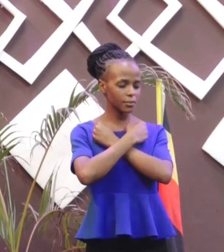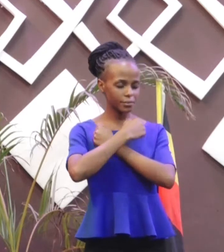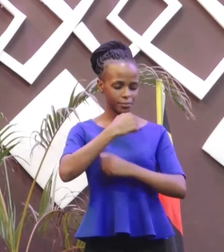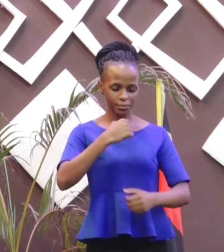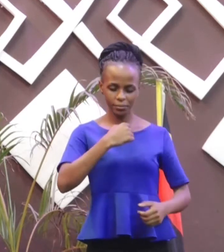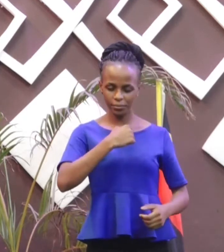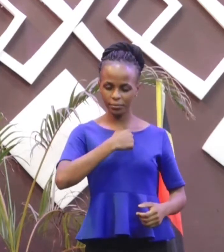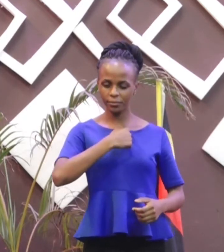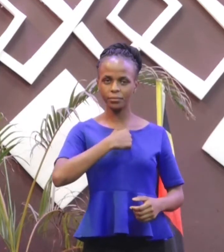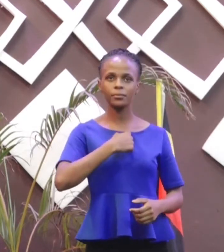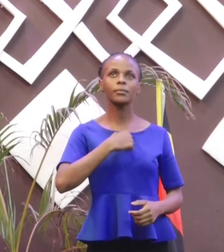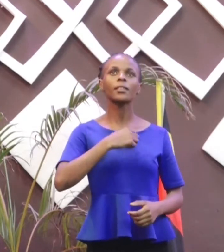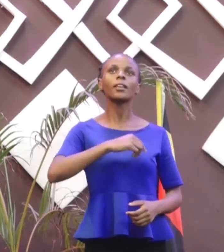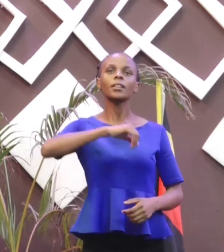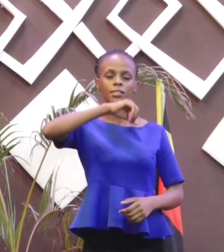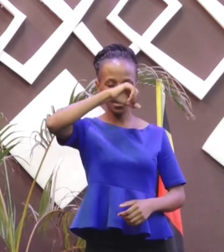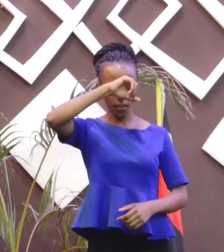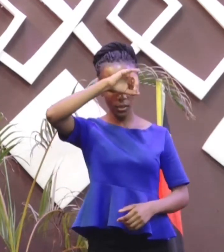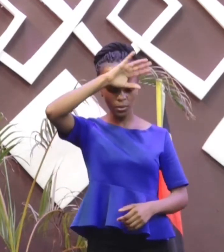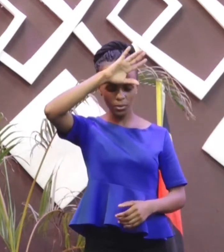Yanjagala kabaka